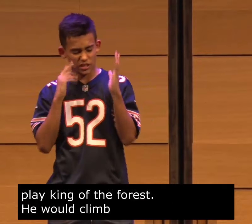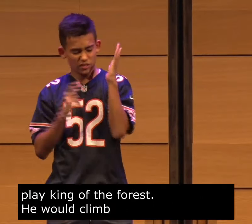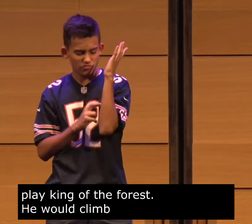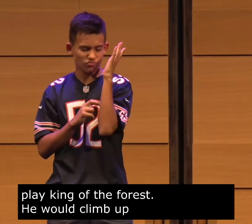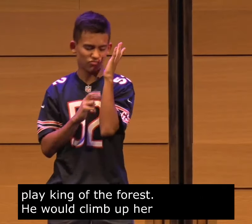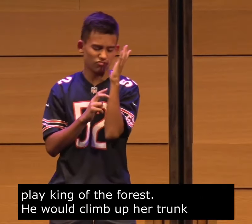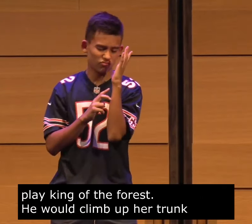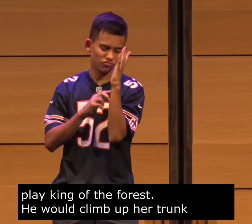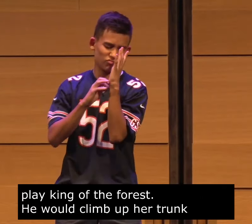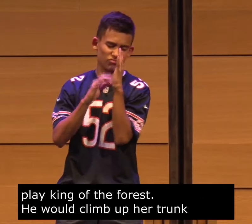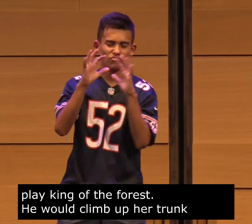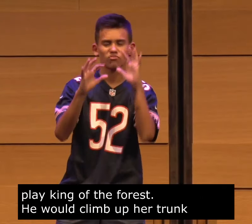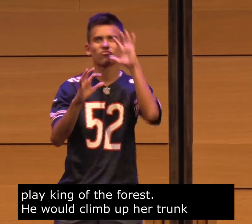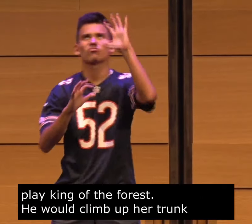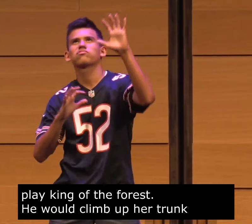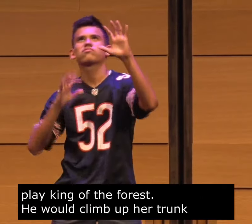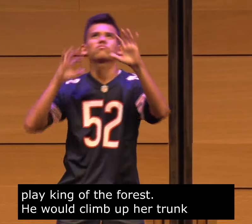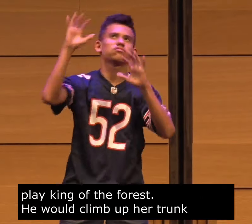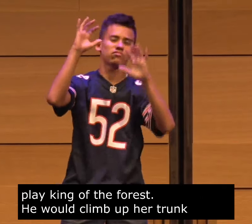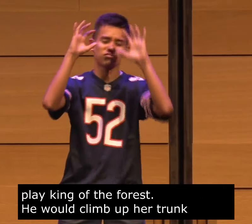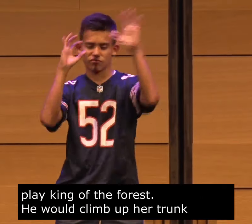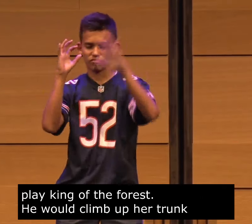He would climb up her trunk.